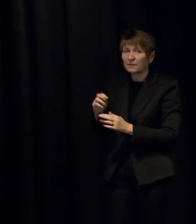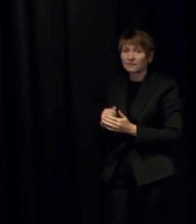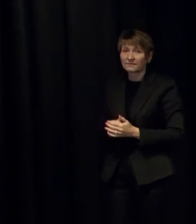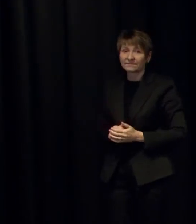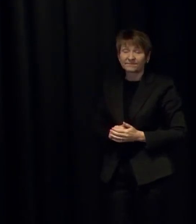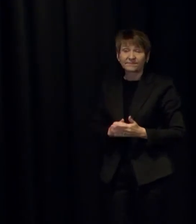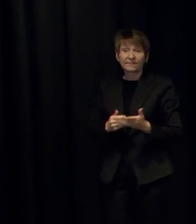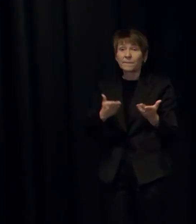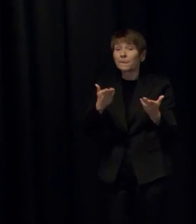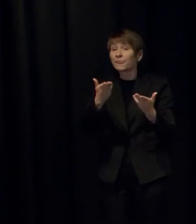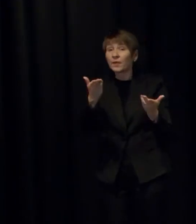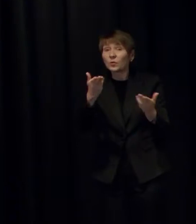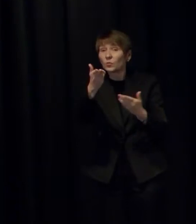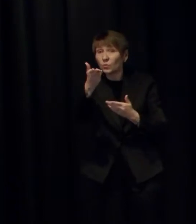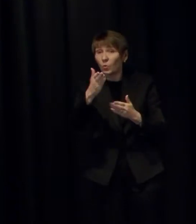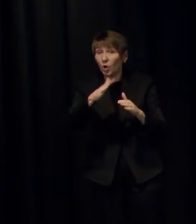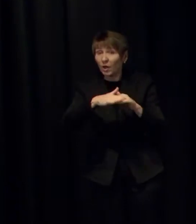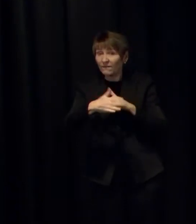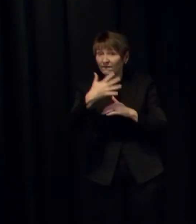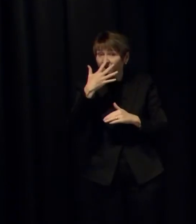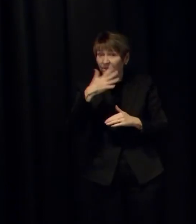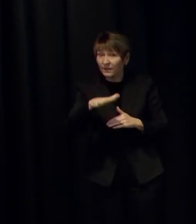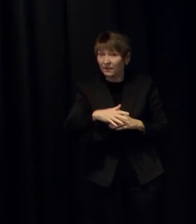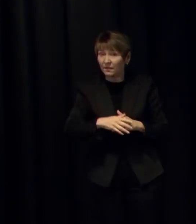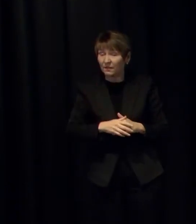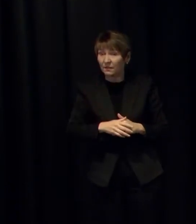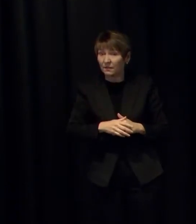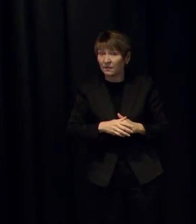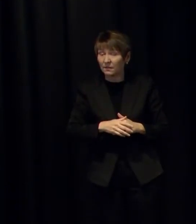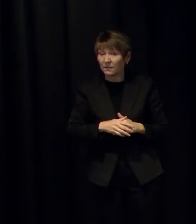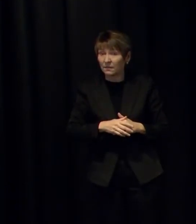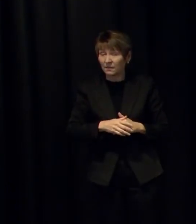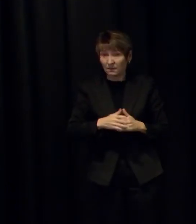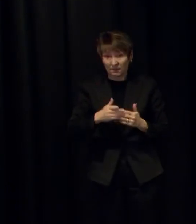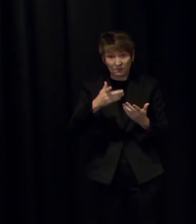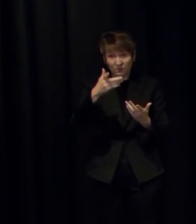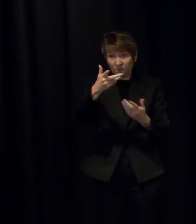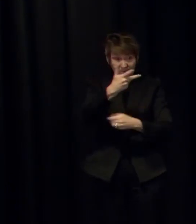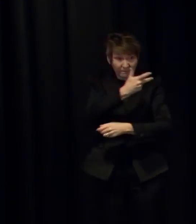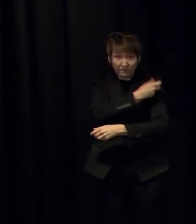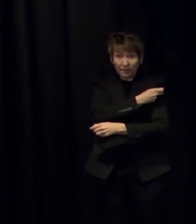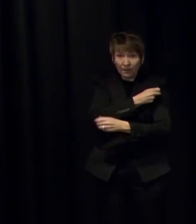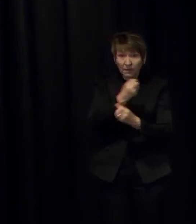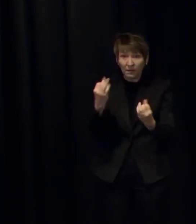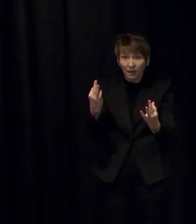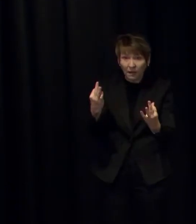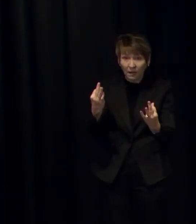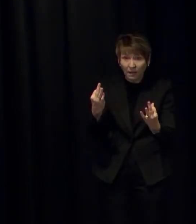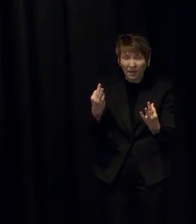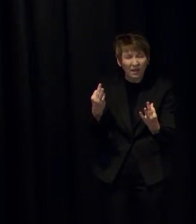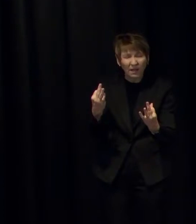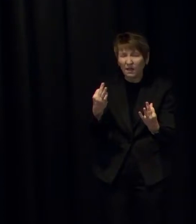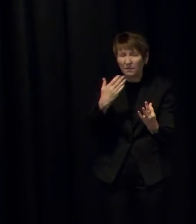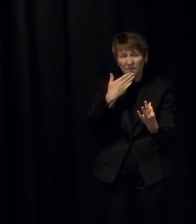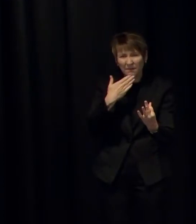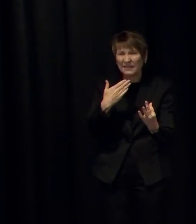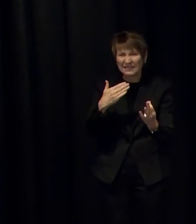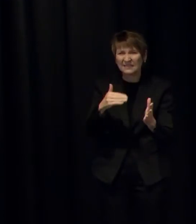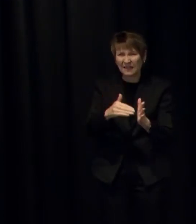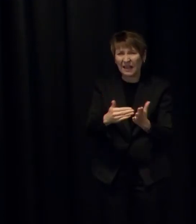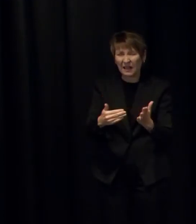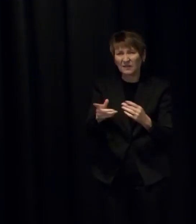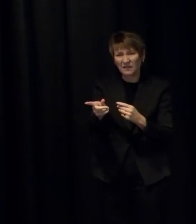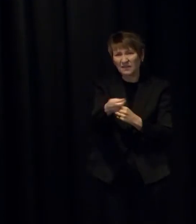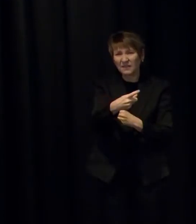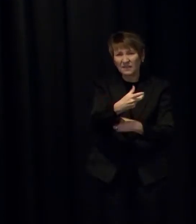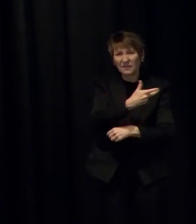over 50 years of age, every unvaccinated person who we can push into that vaccinated category is less pressure on that